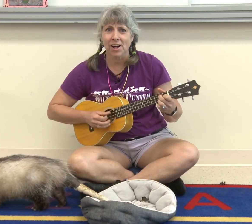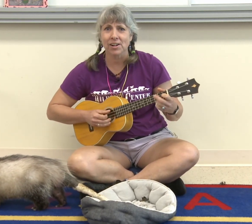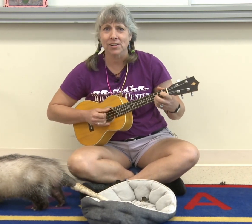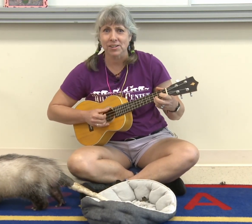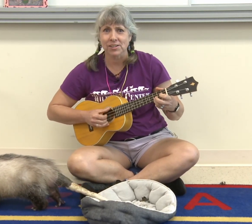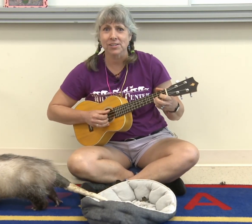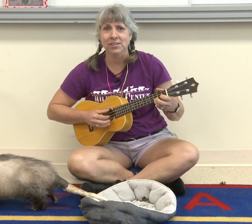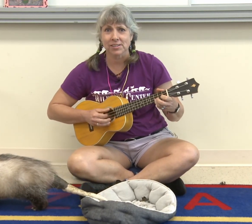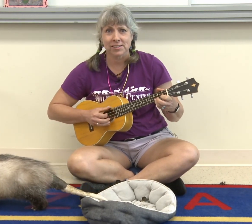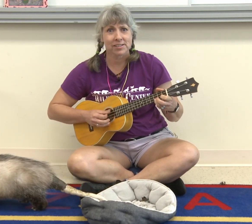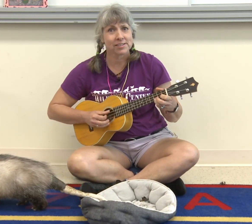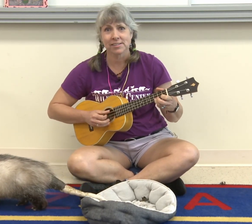Marsupial.